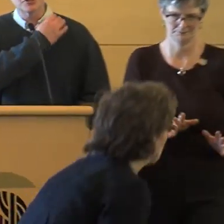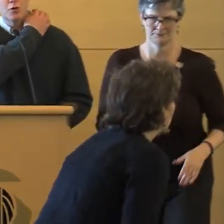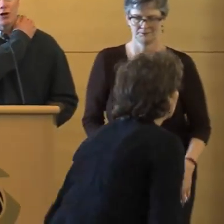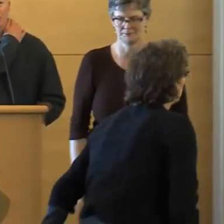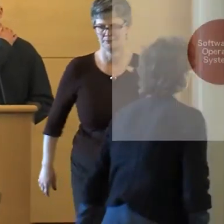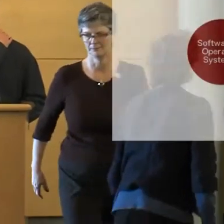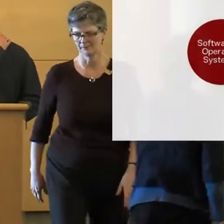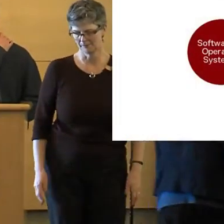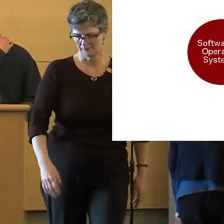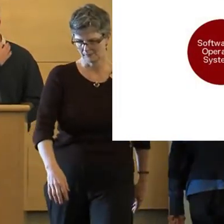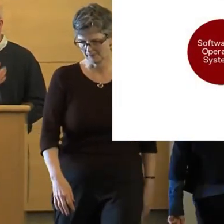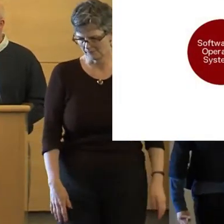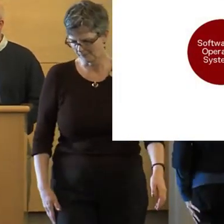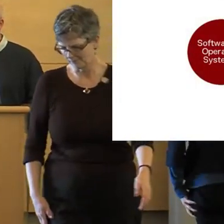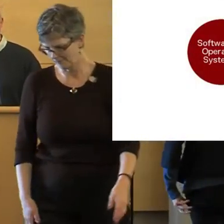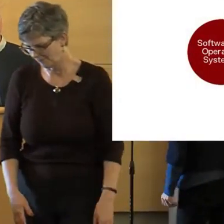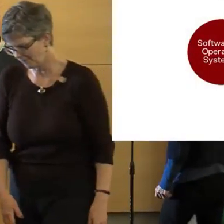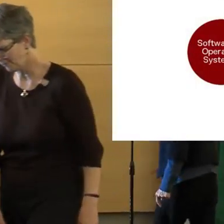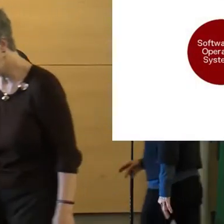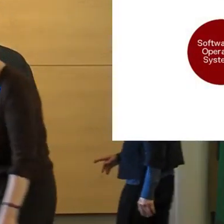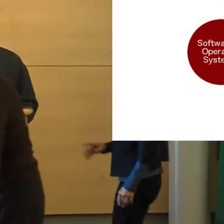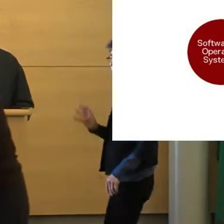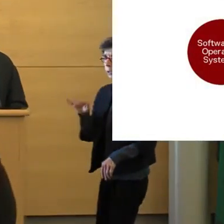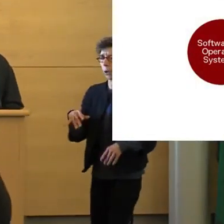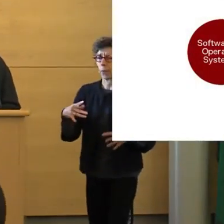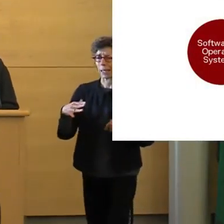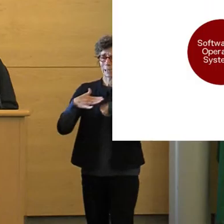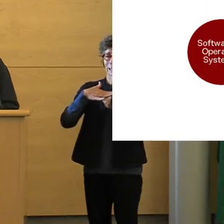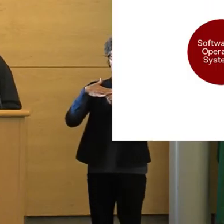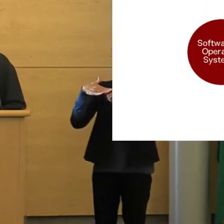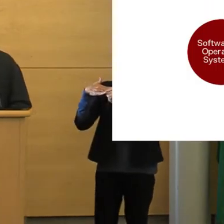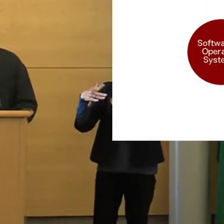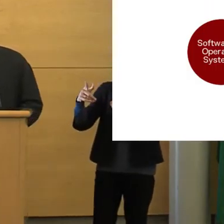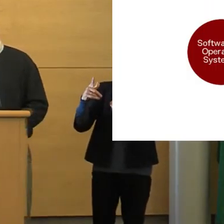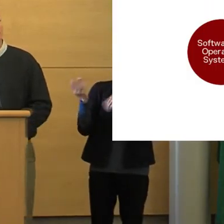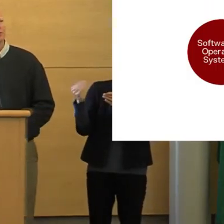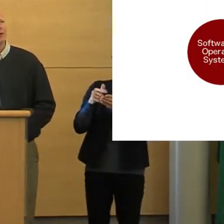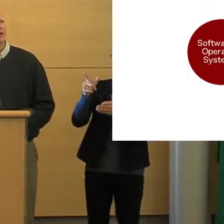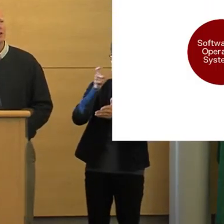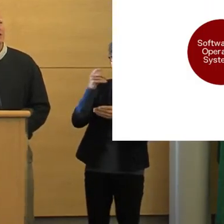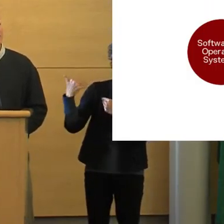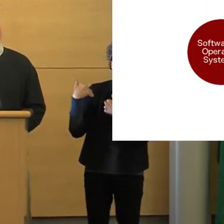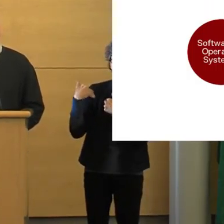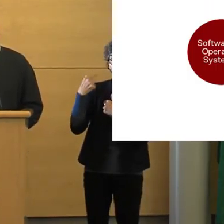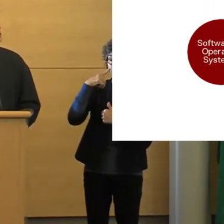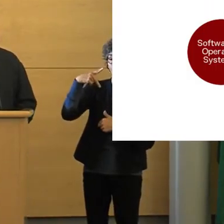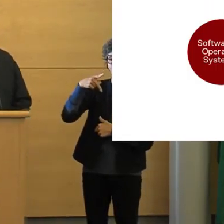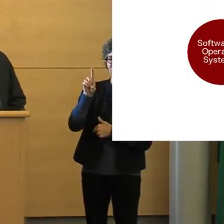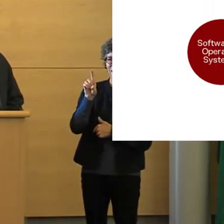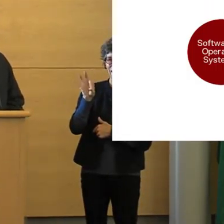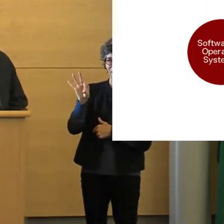add accessibility. It has tools that allow a person to do that.